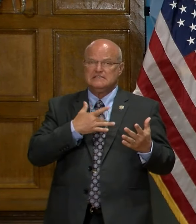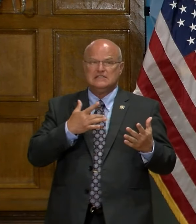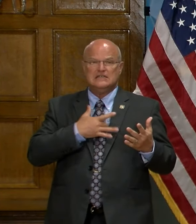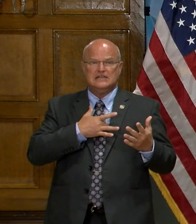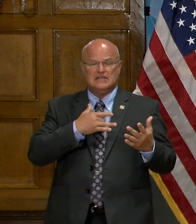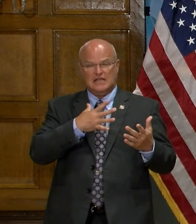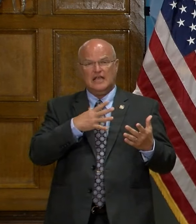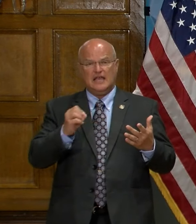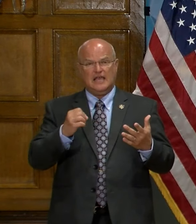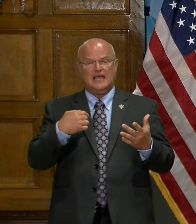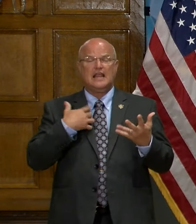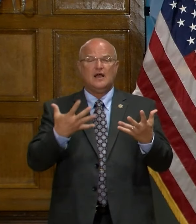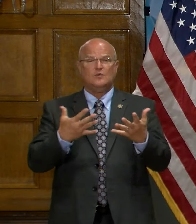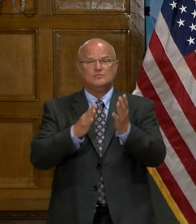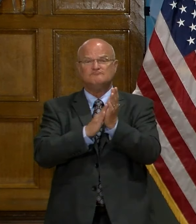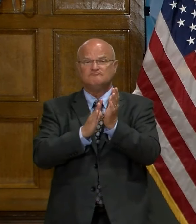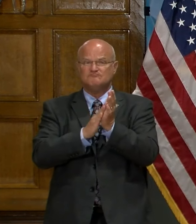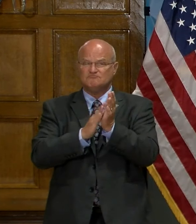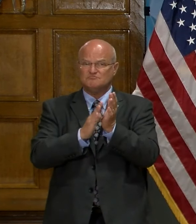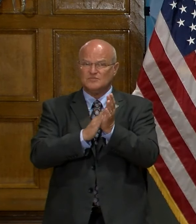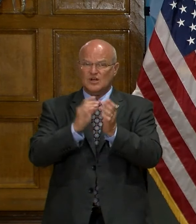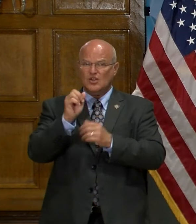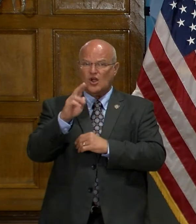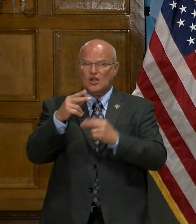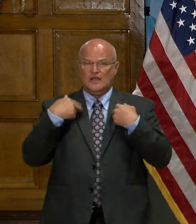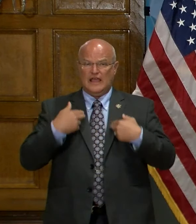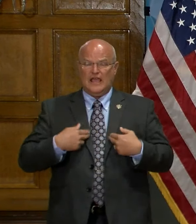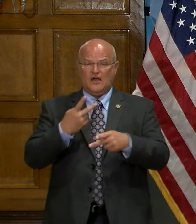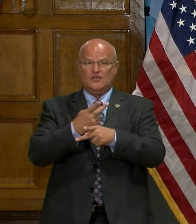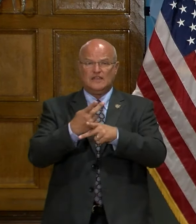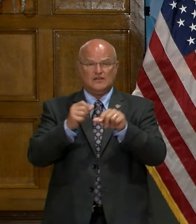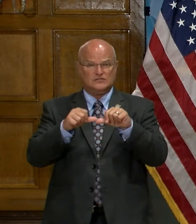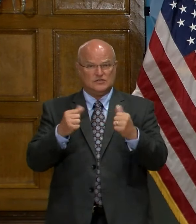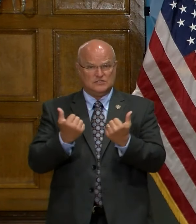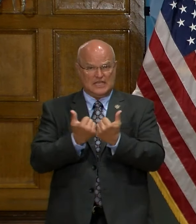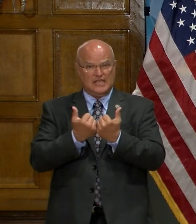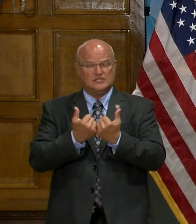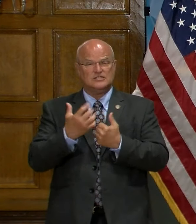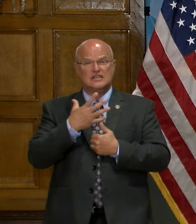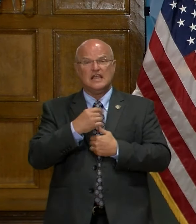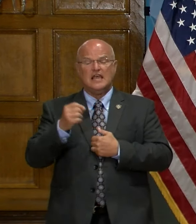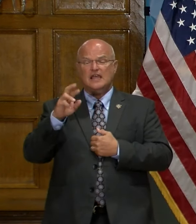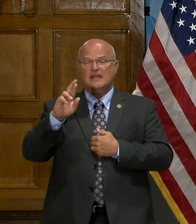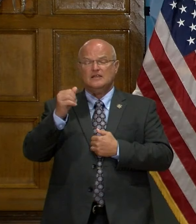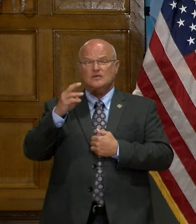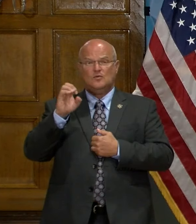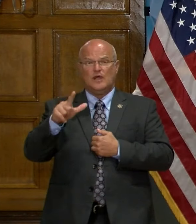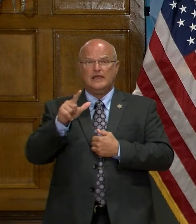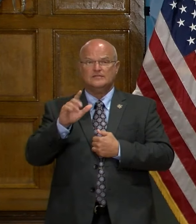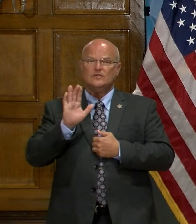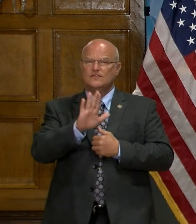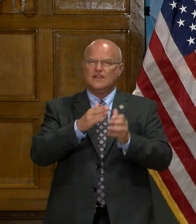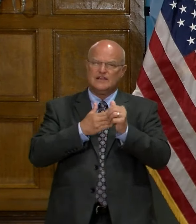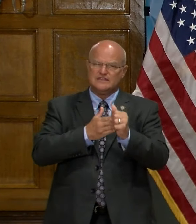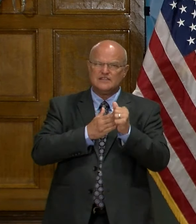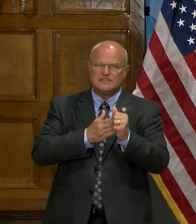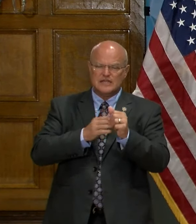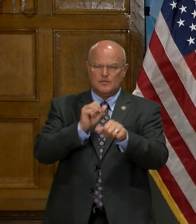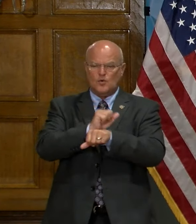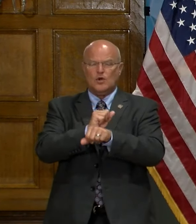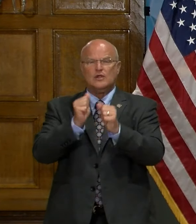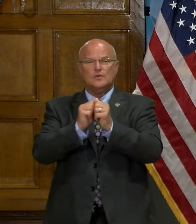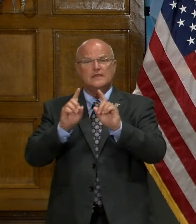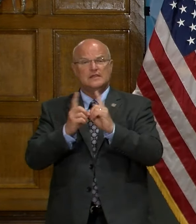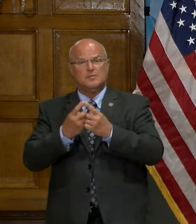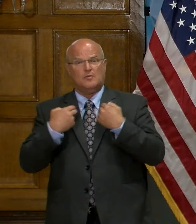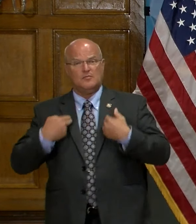and I want to applaud the Arkansas Healthcare Association and Rachel for their leadership, working with the Department of